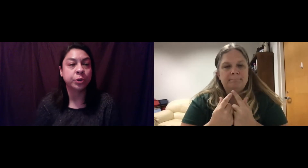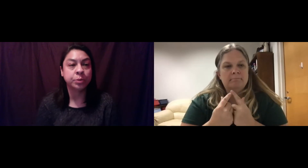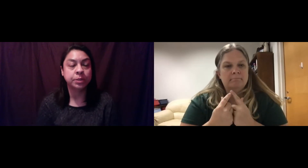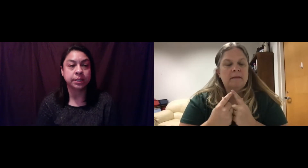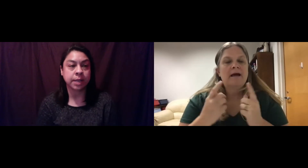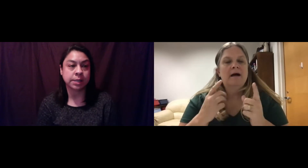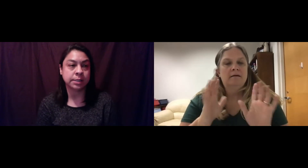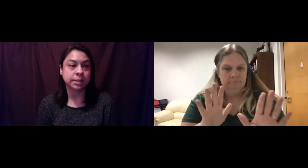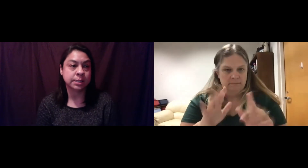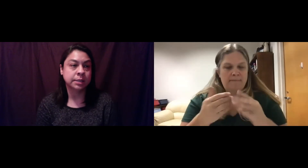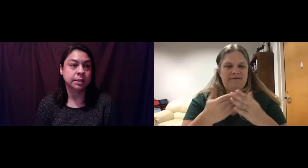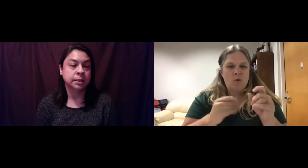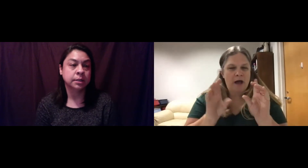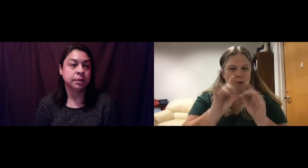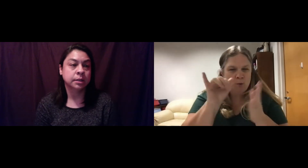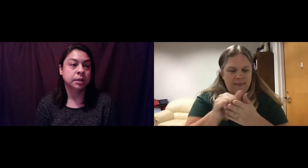your group to discuss.